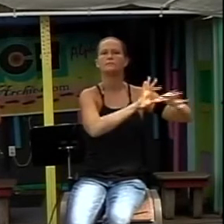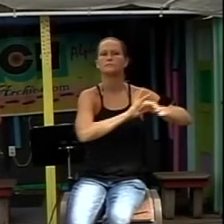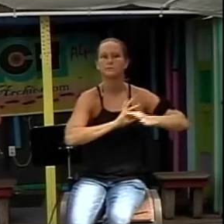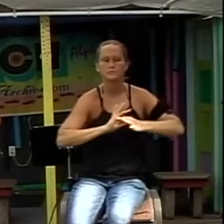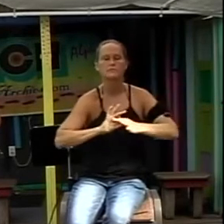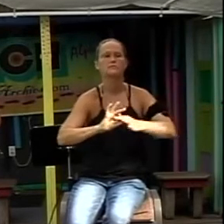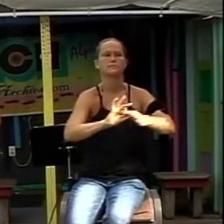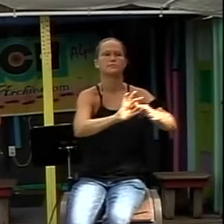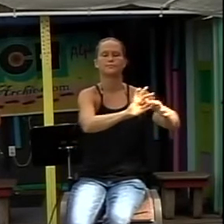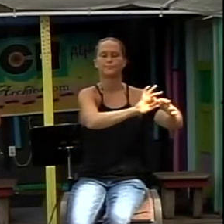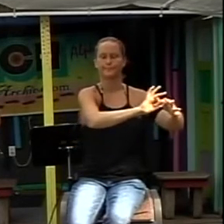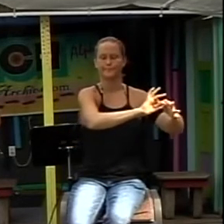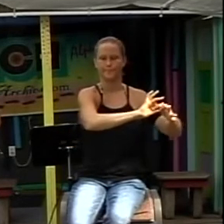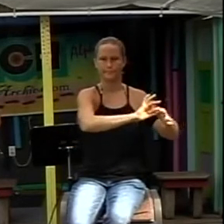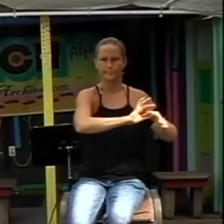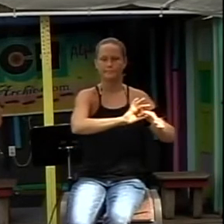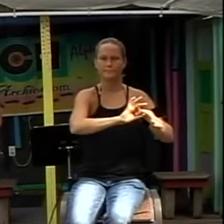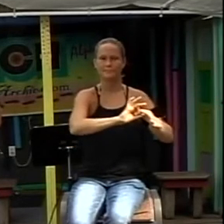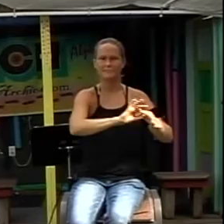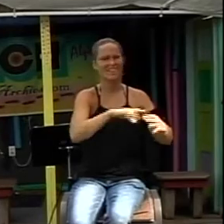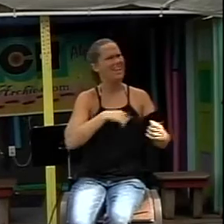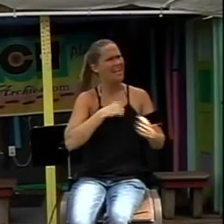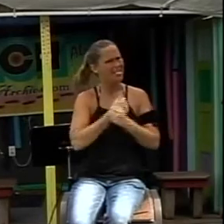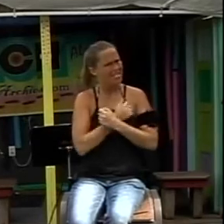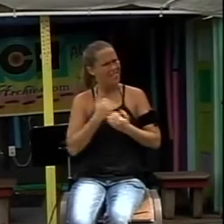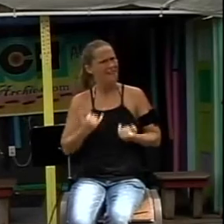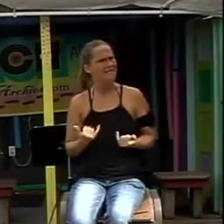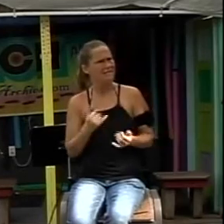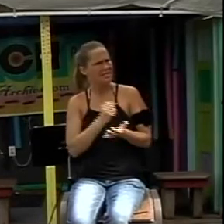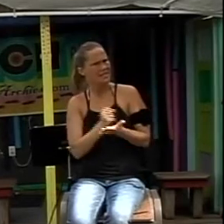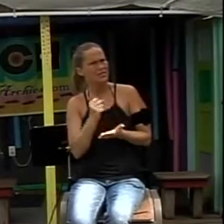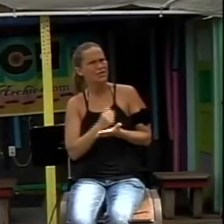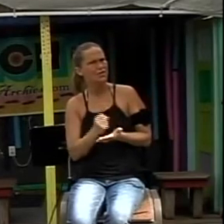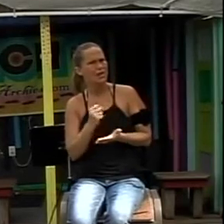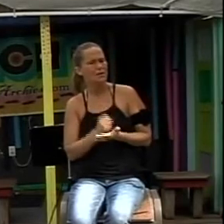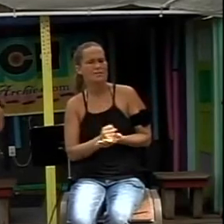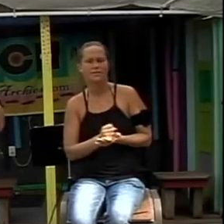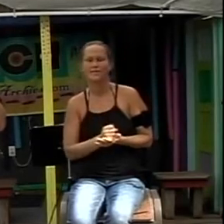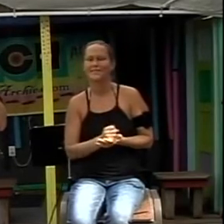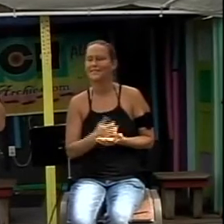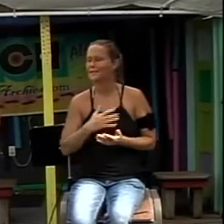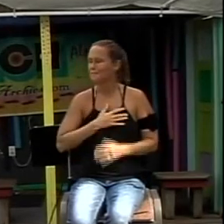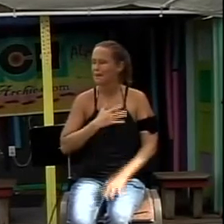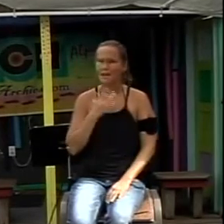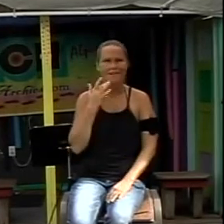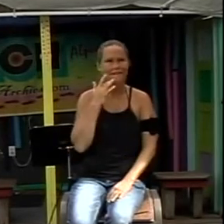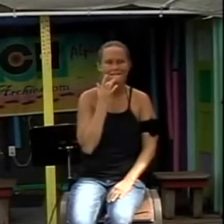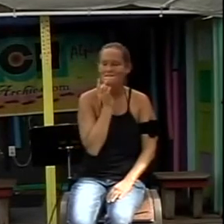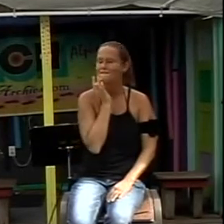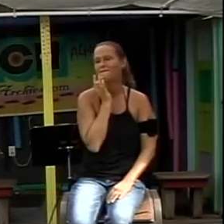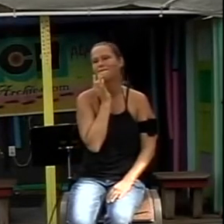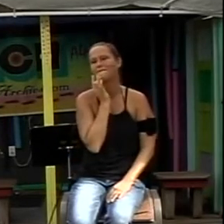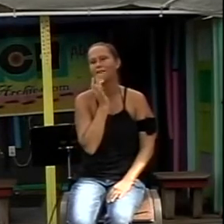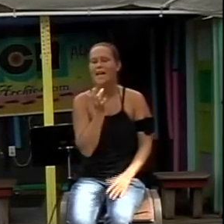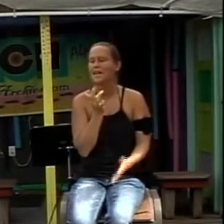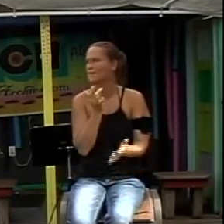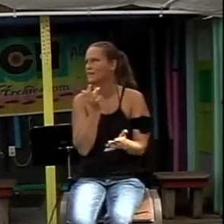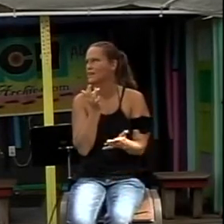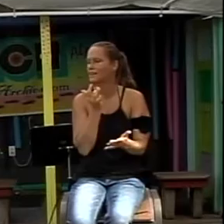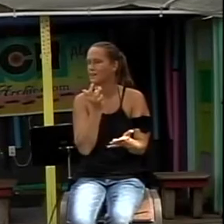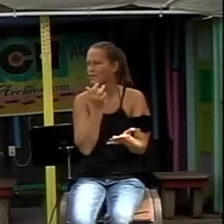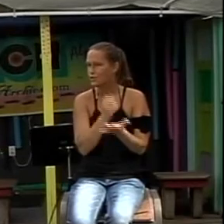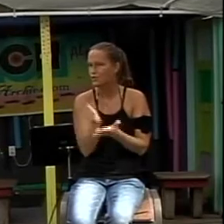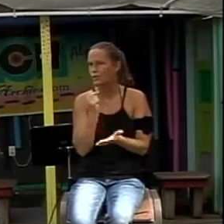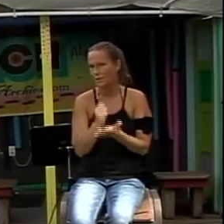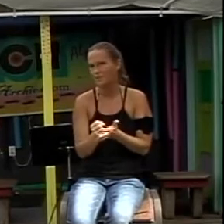together. And I love this scripture, and I'd be darned if I know where it is, but it's my favorite scripture, and I want to put it big, maybe back on our